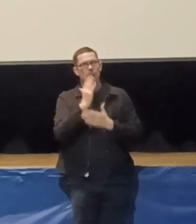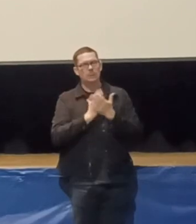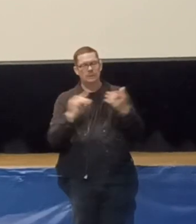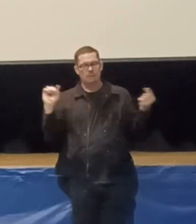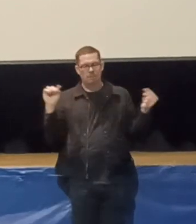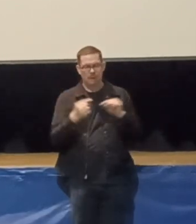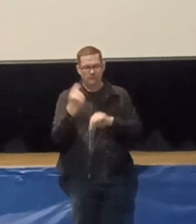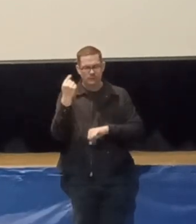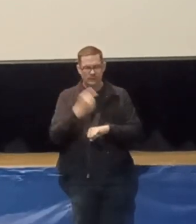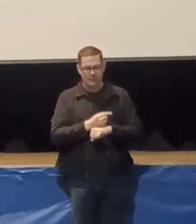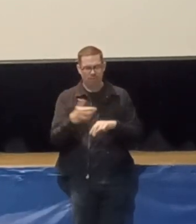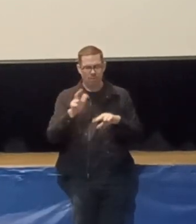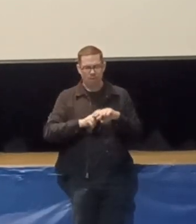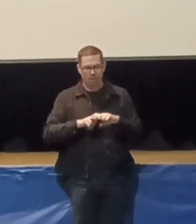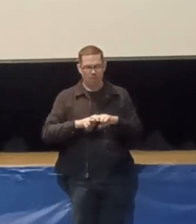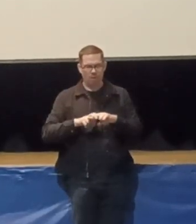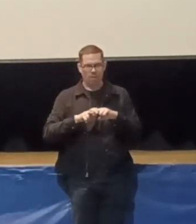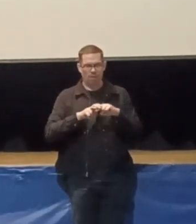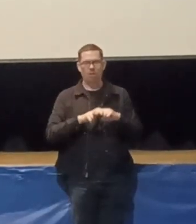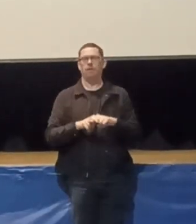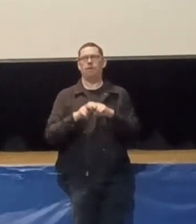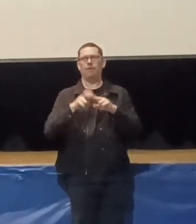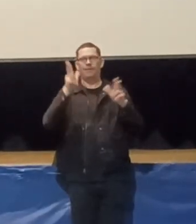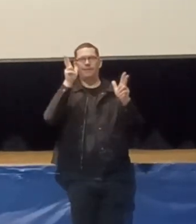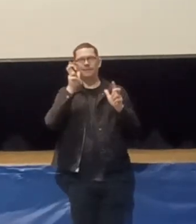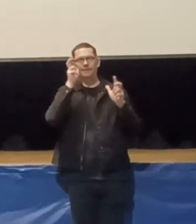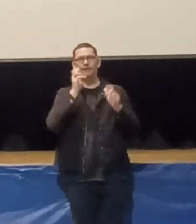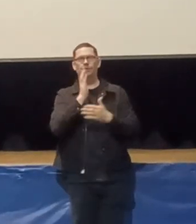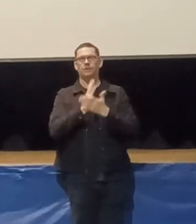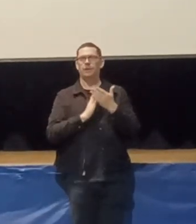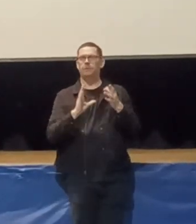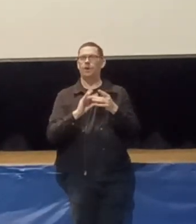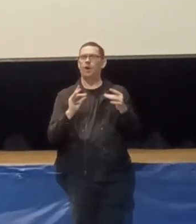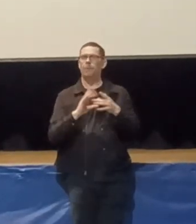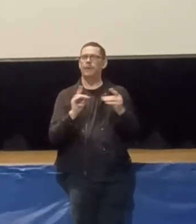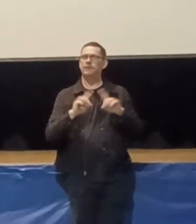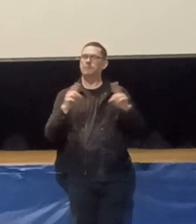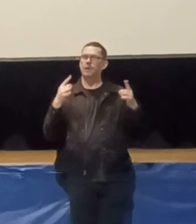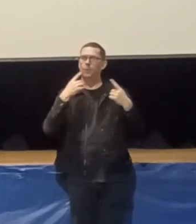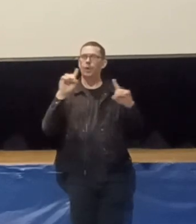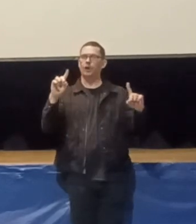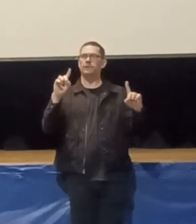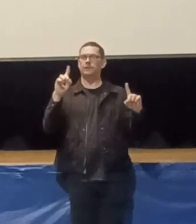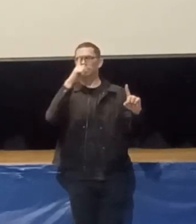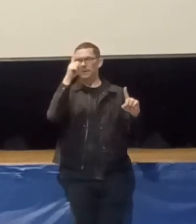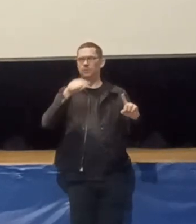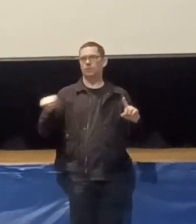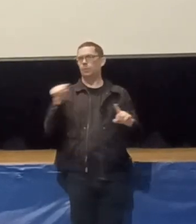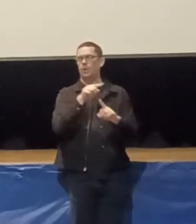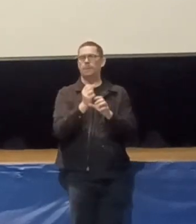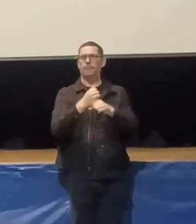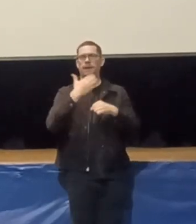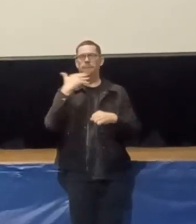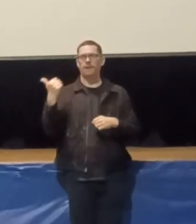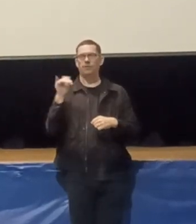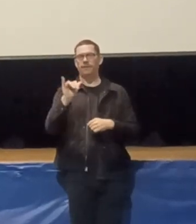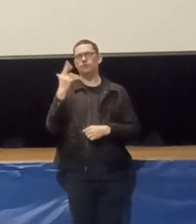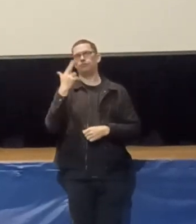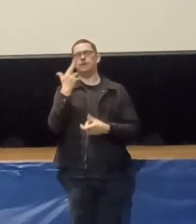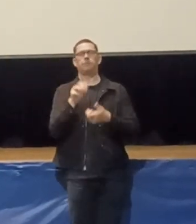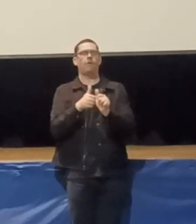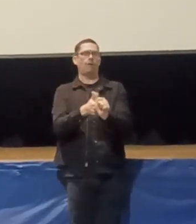here listening to some of these comments, but it is better, and it is because you have made it better. And that's the real reason why it's better.